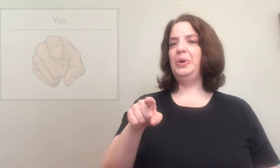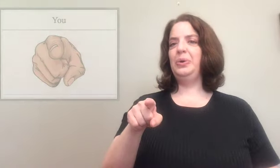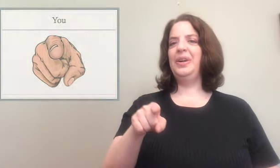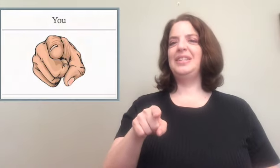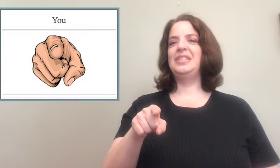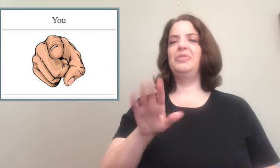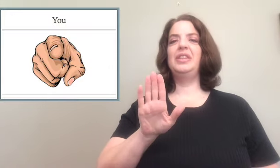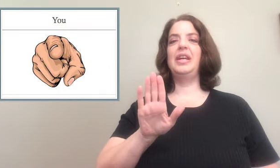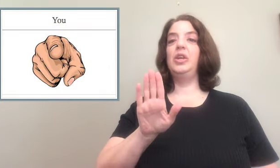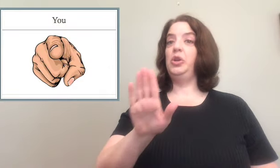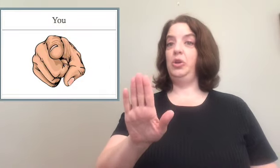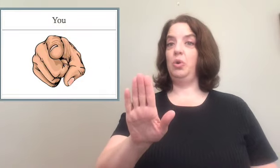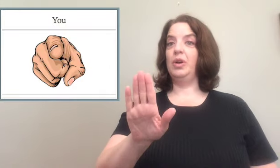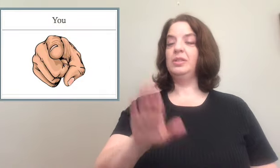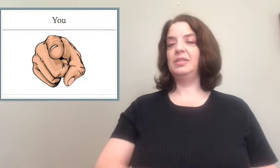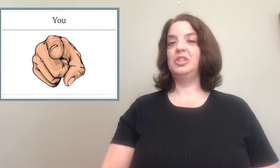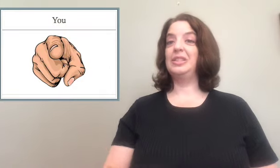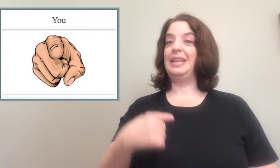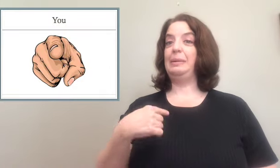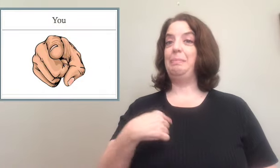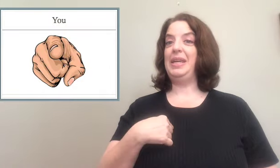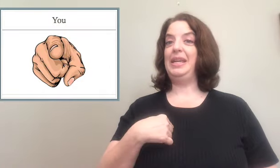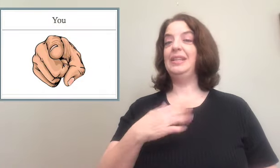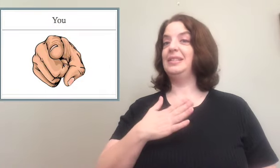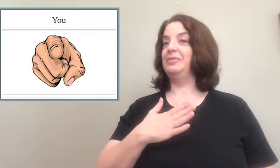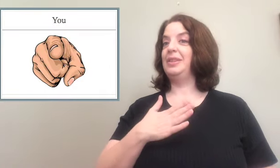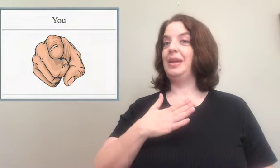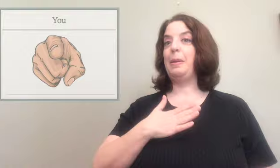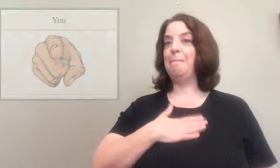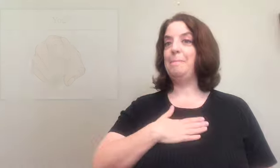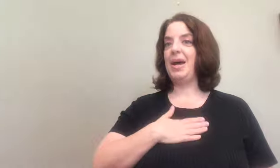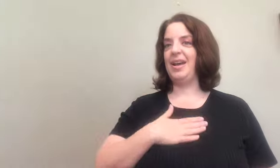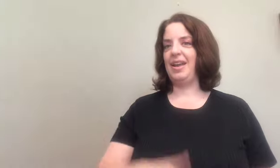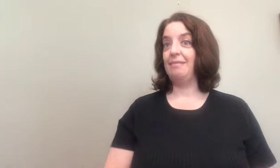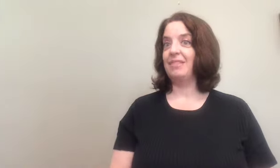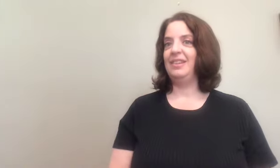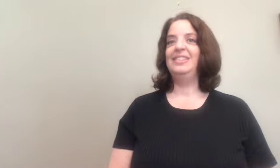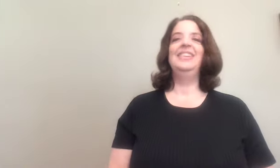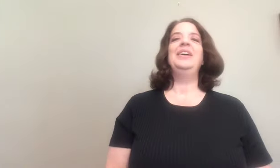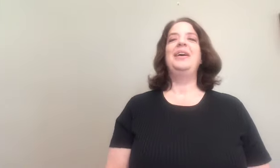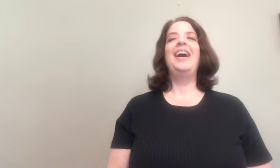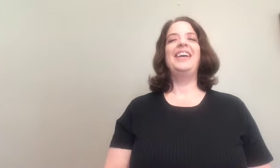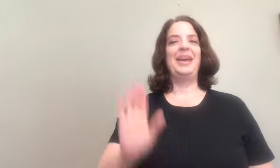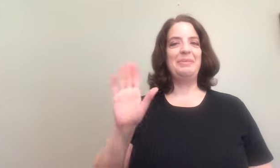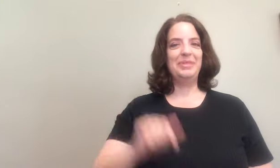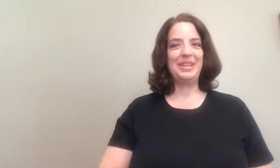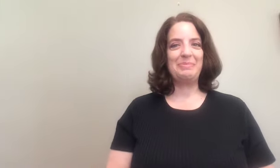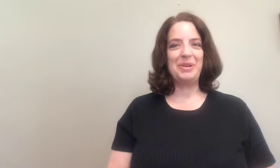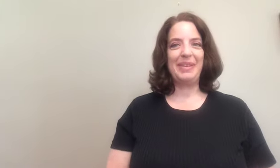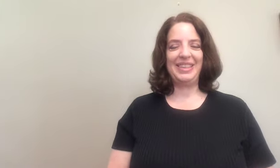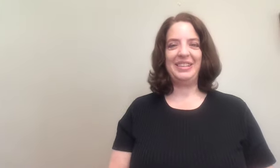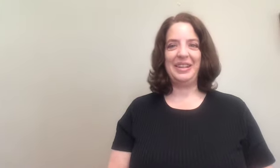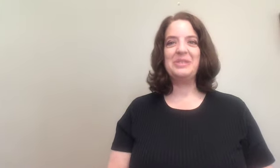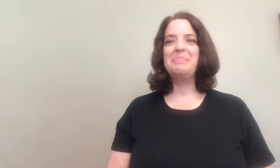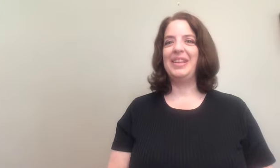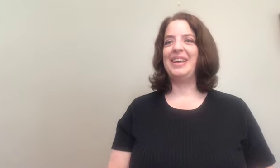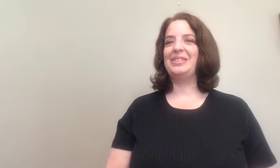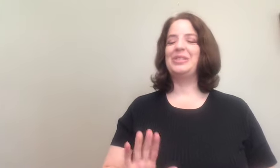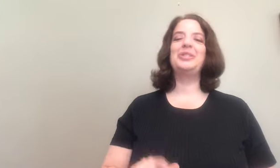You is different than yours, just like me is different than my. Again, we'll talk more about that later, but that's just a